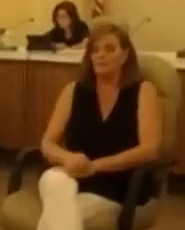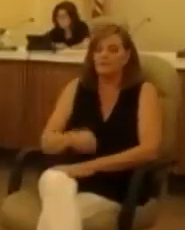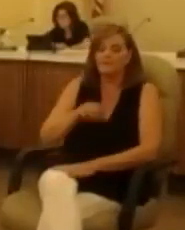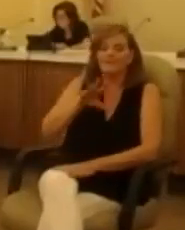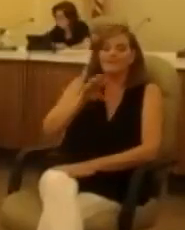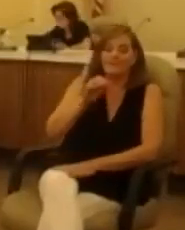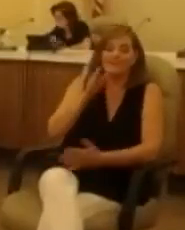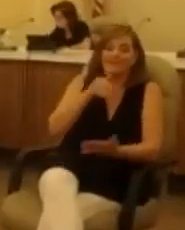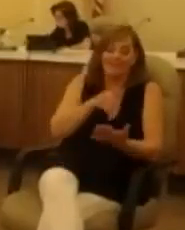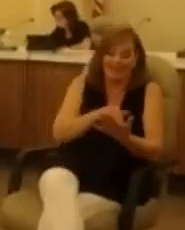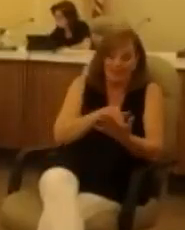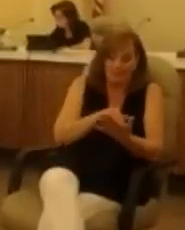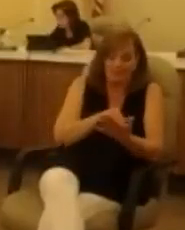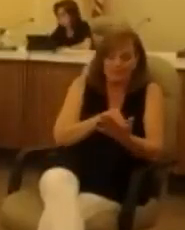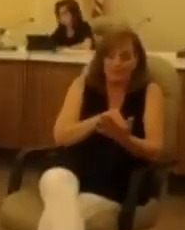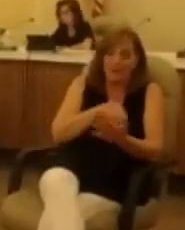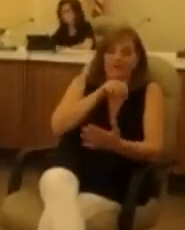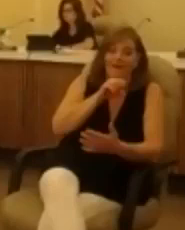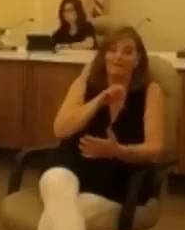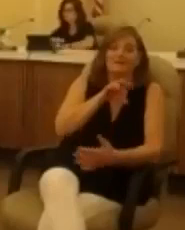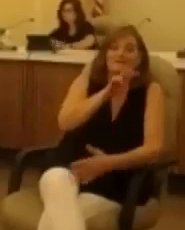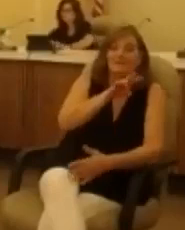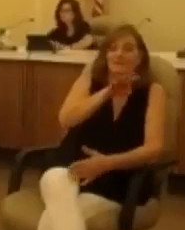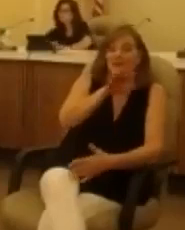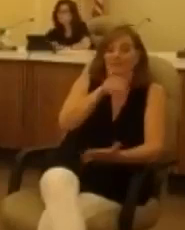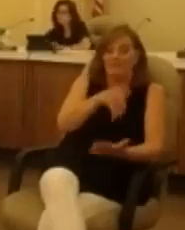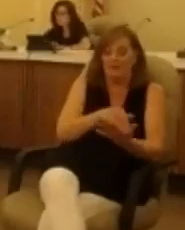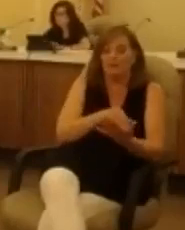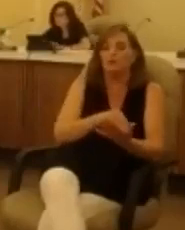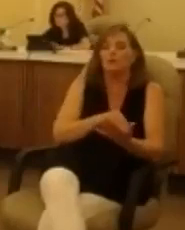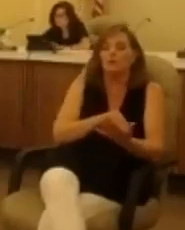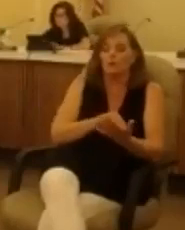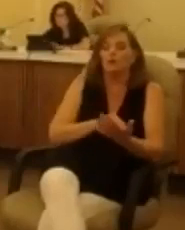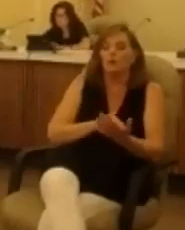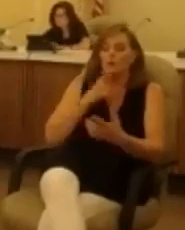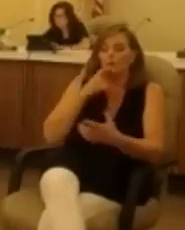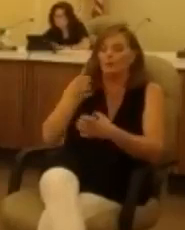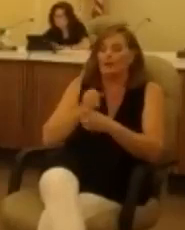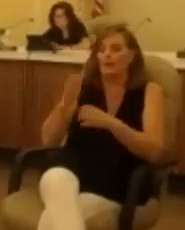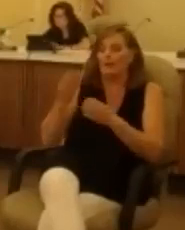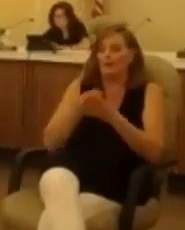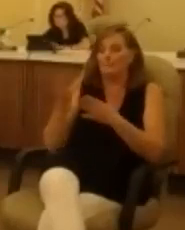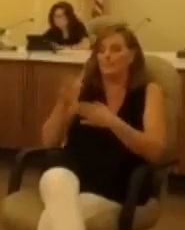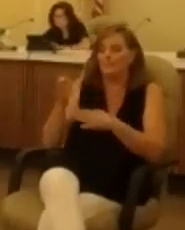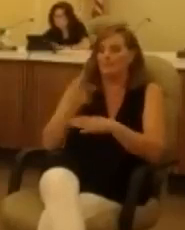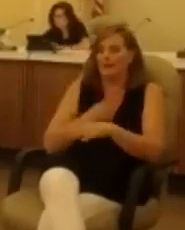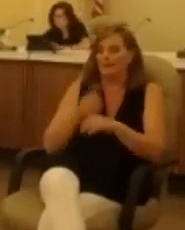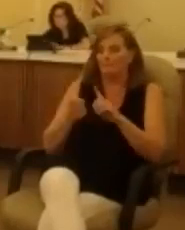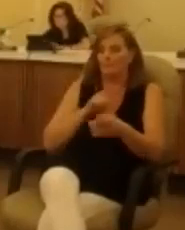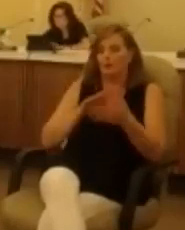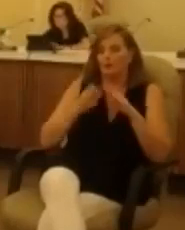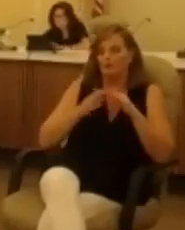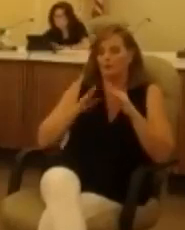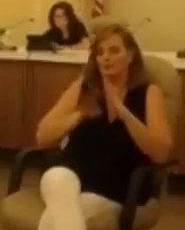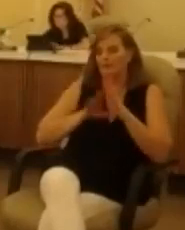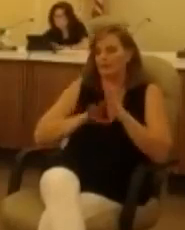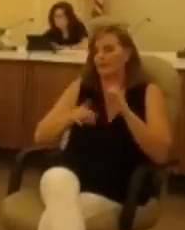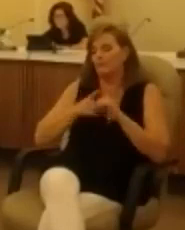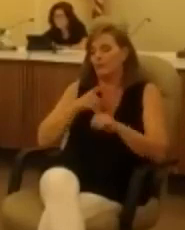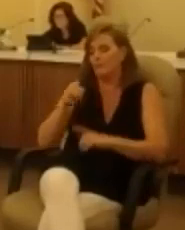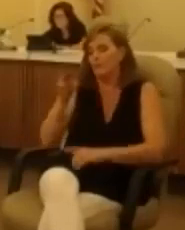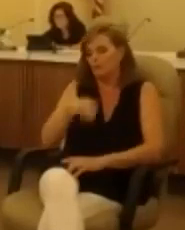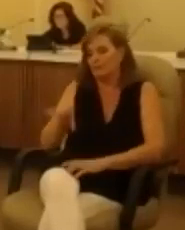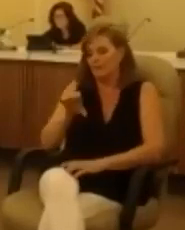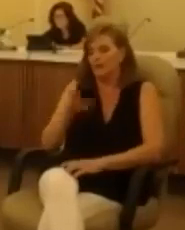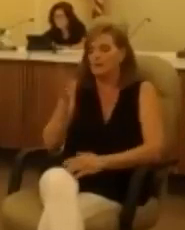50,000 of the $75,000 will be reimbursed from a community development block grant through Monroe County.